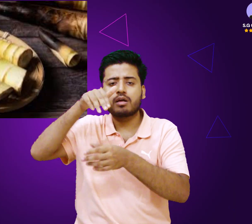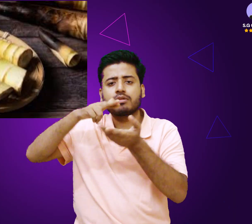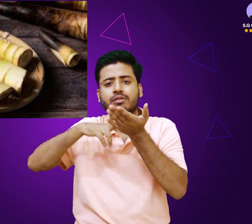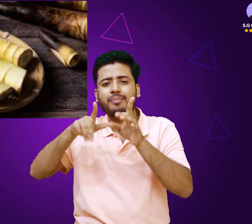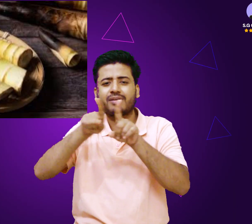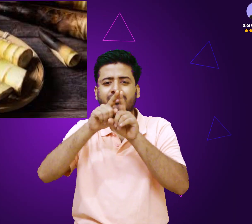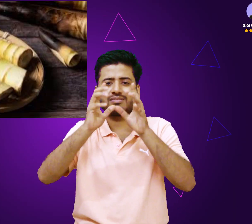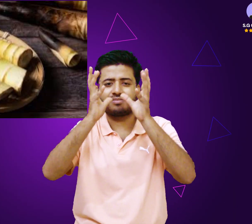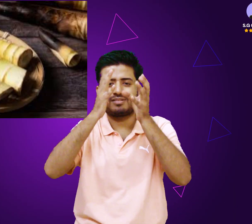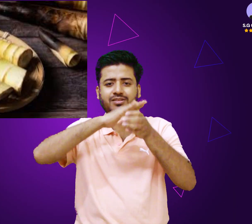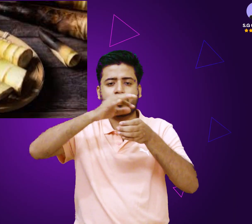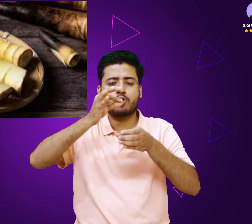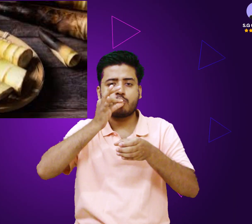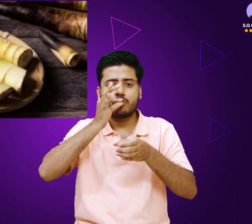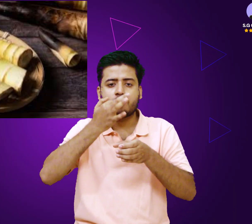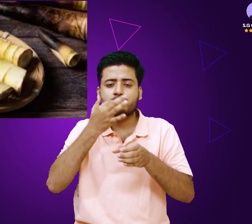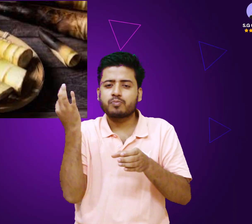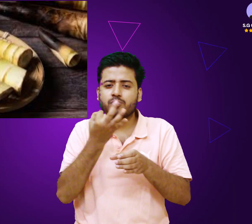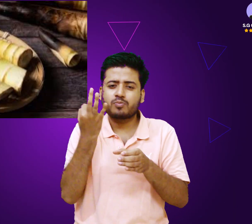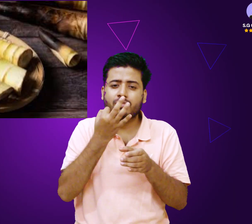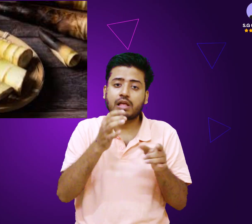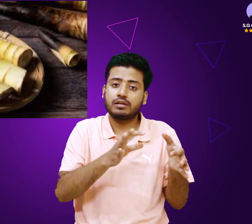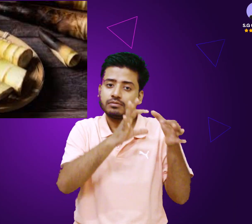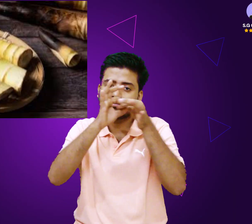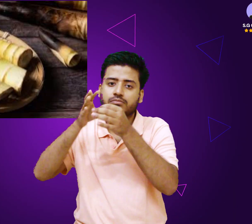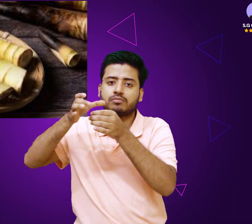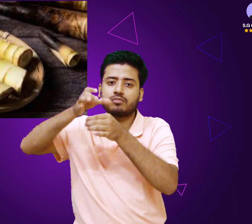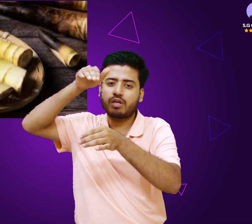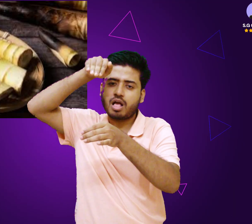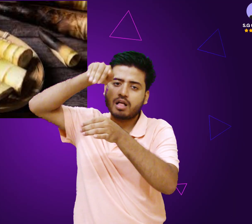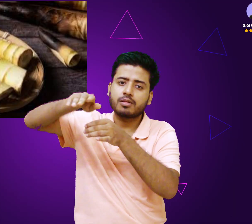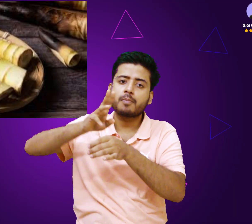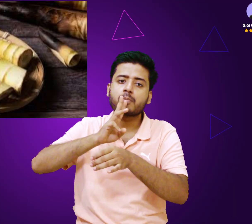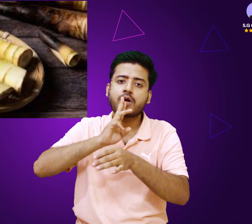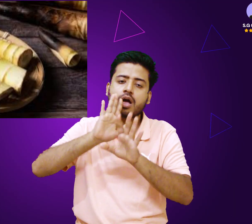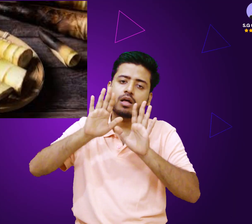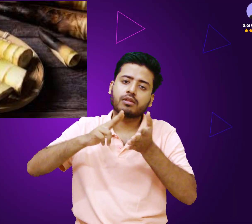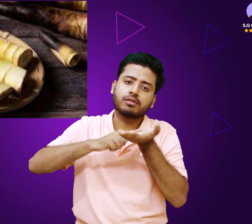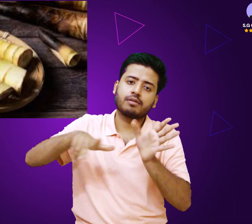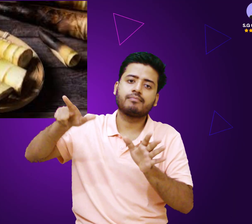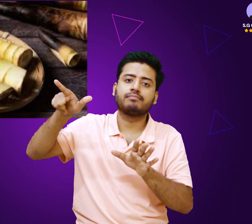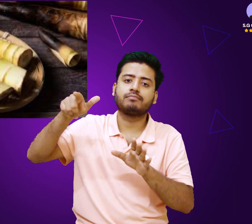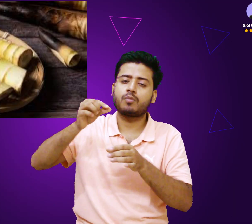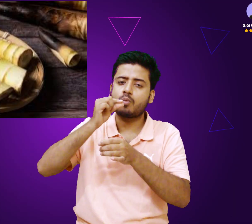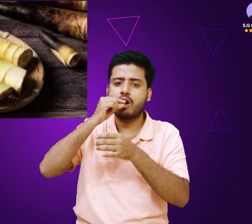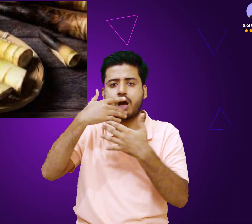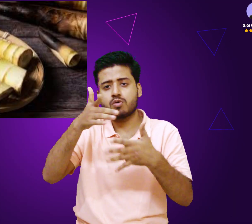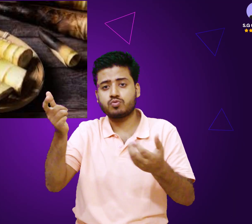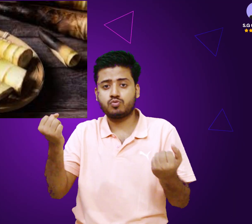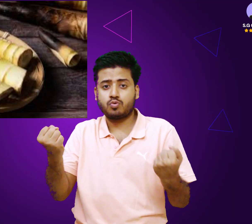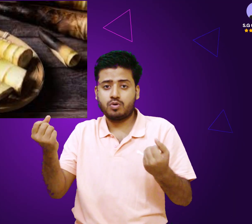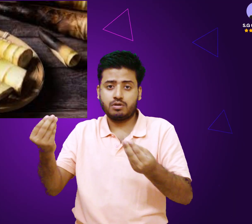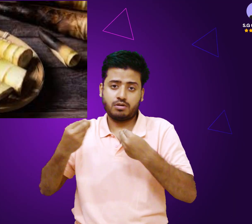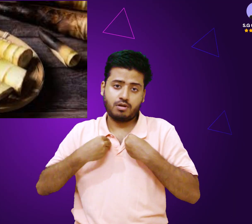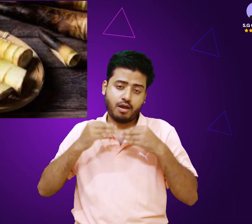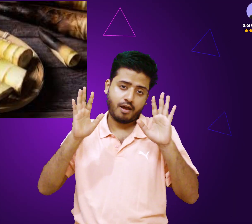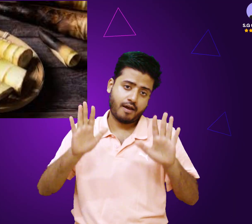year, infusing with the plant's flavones and sap to produce a unique flavor. Interesting gas fuck. Do